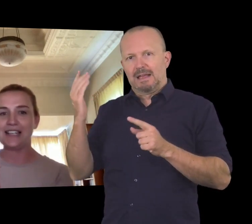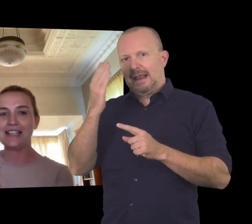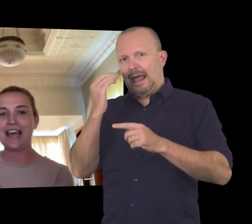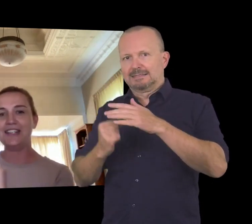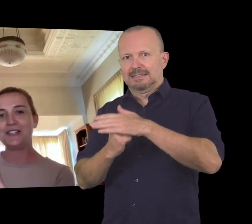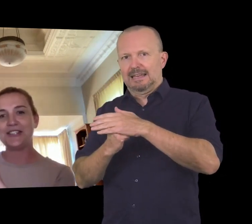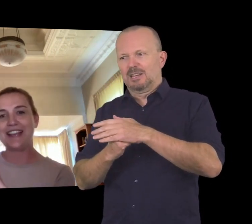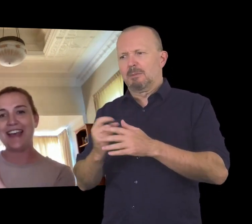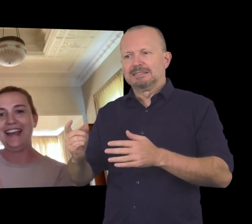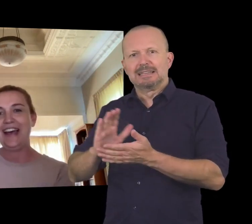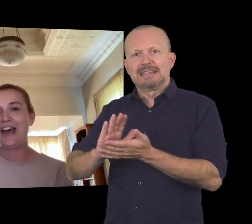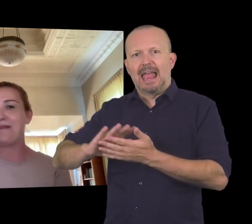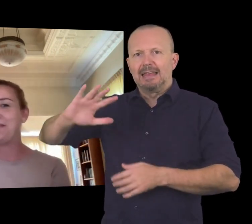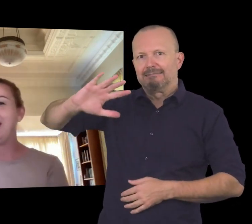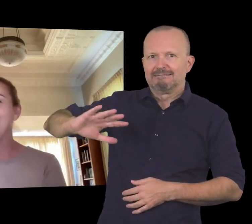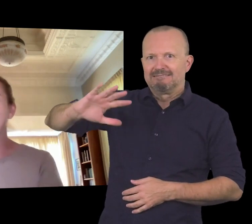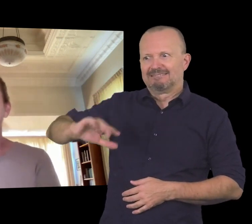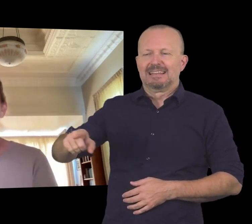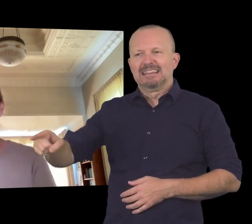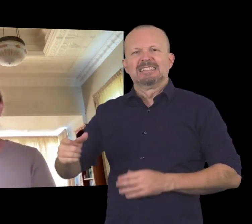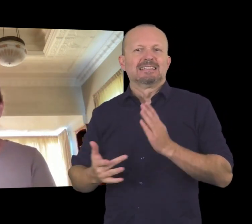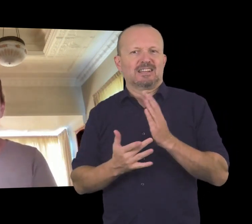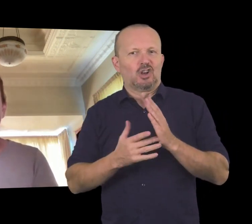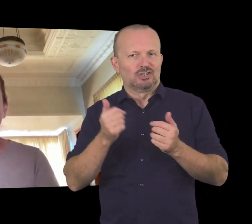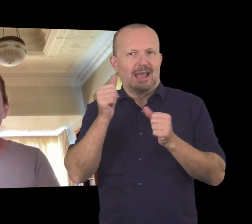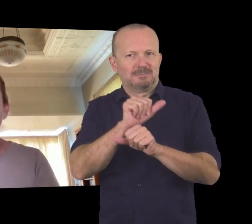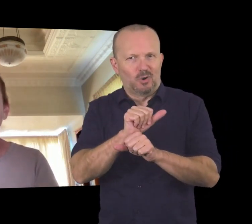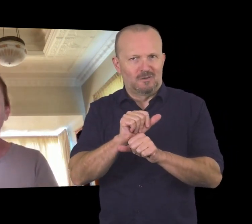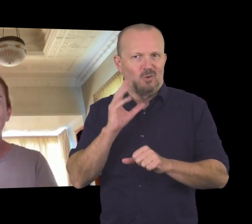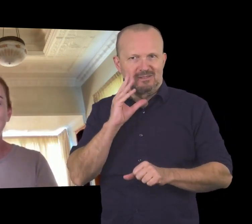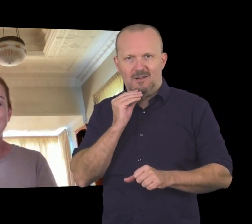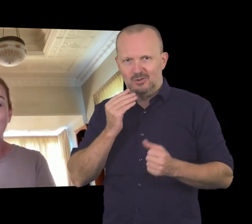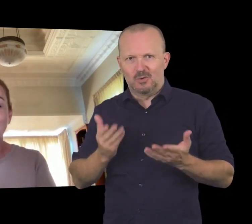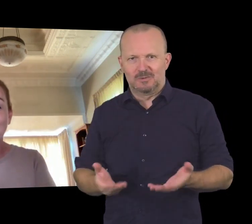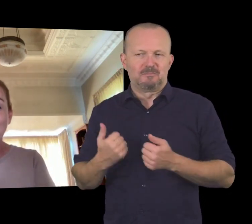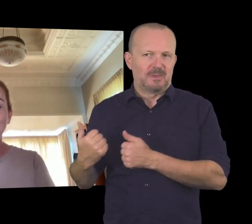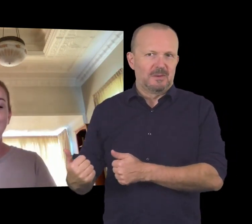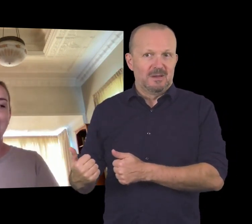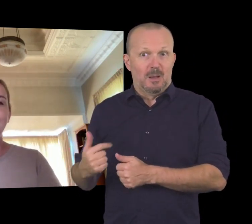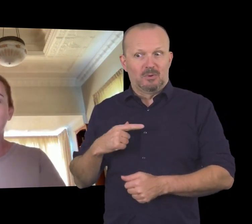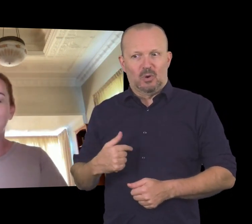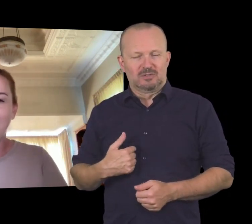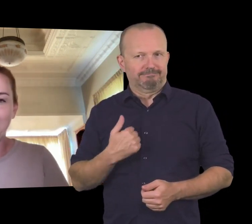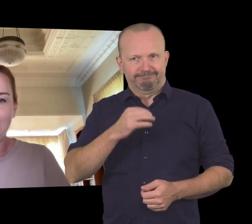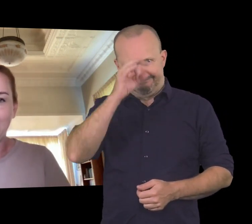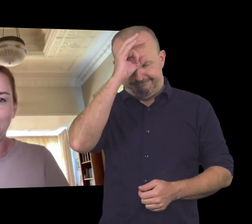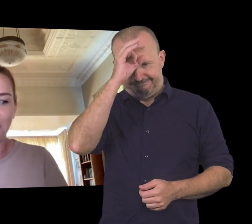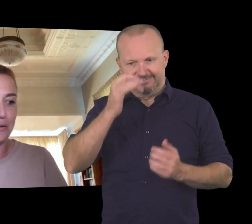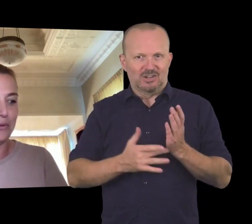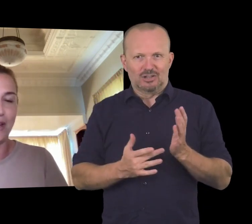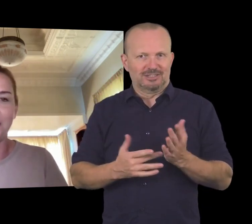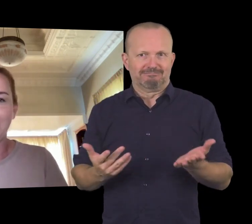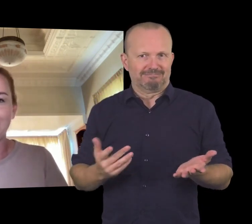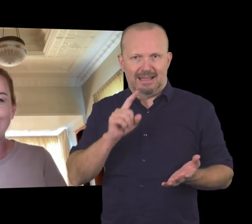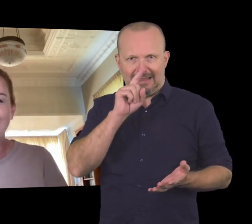You might see his hand just there. He's the tech person for this afternoon, because I certainly couldn't